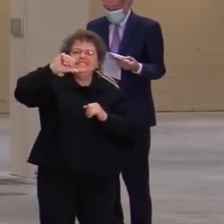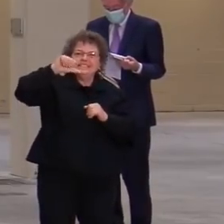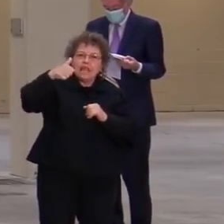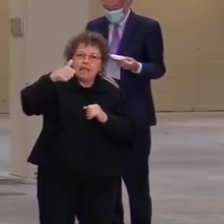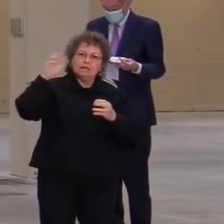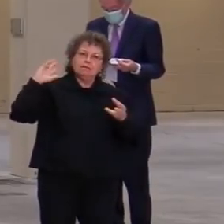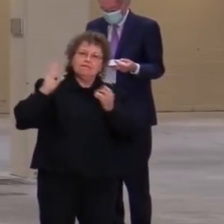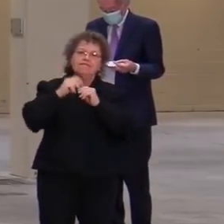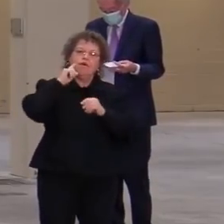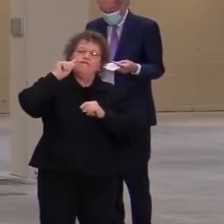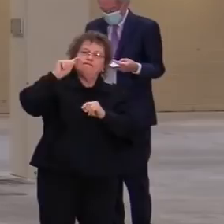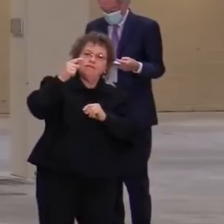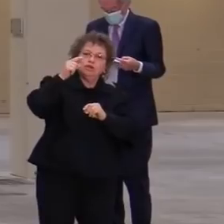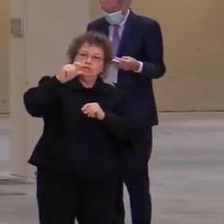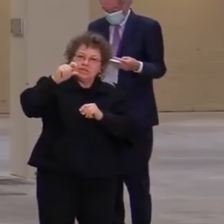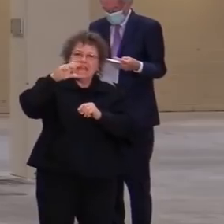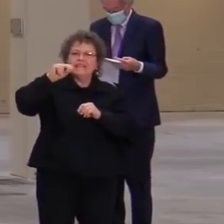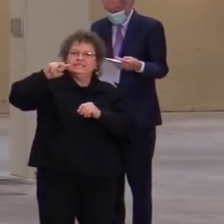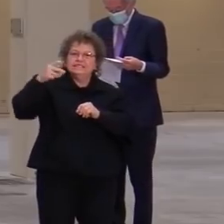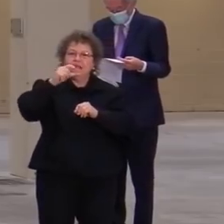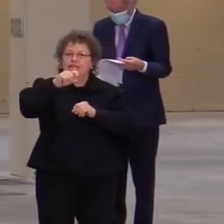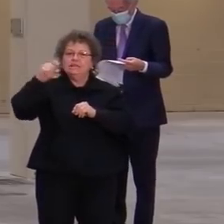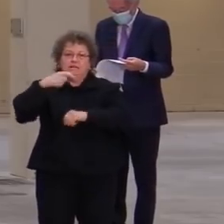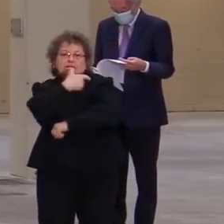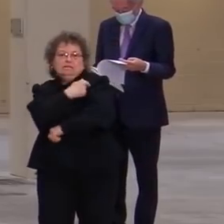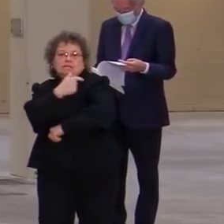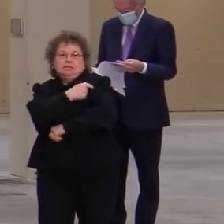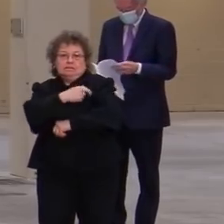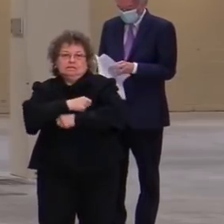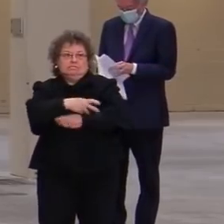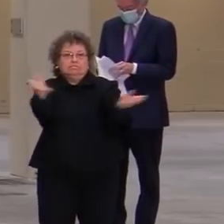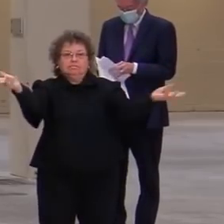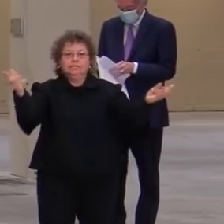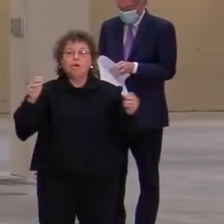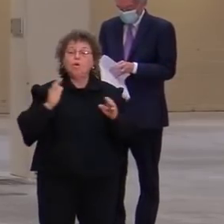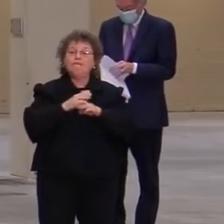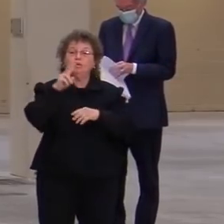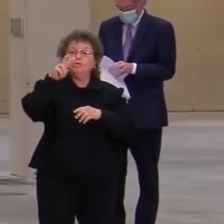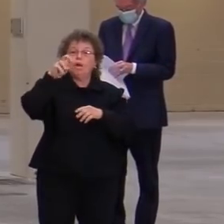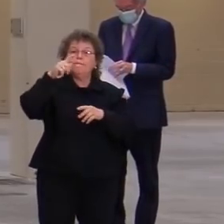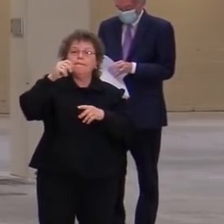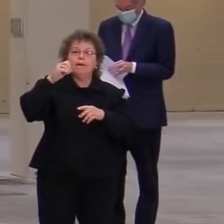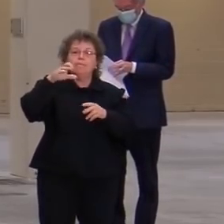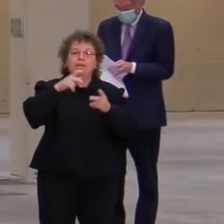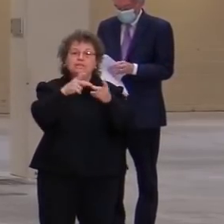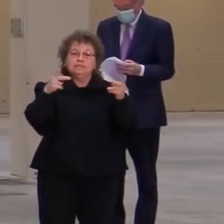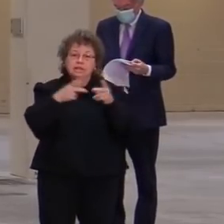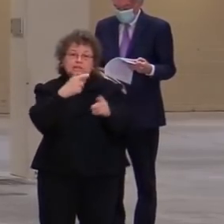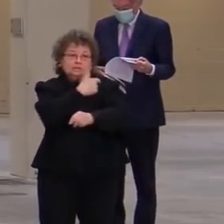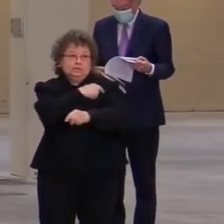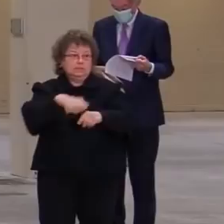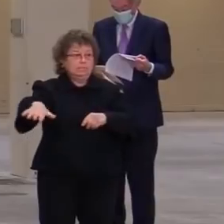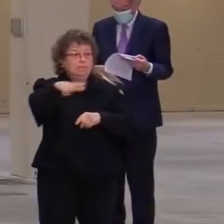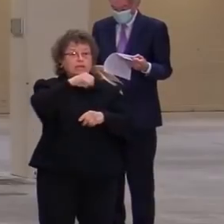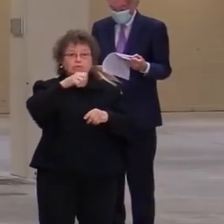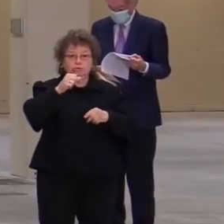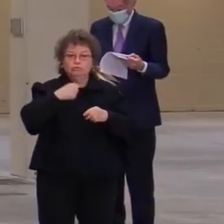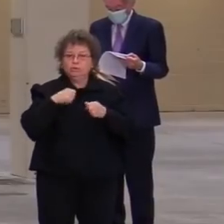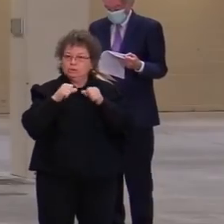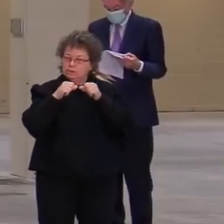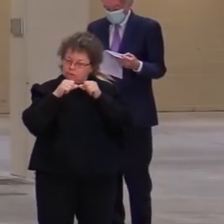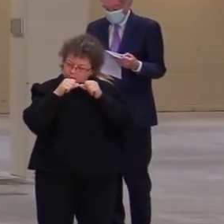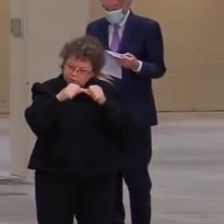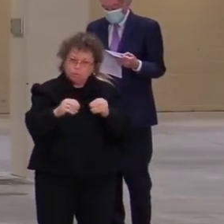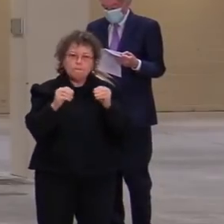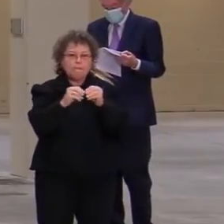doses administered. There are over 200 public vaccination sites available in Massachusetts, and we've continued to ramp up